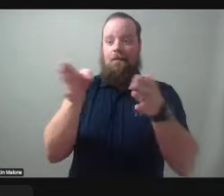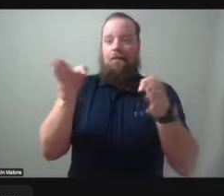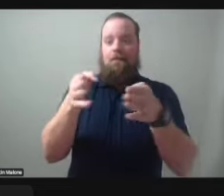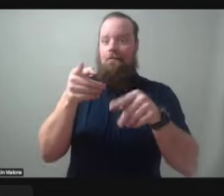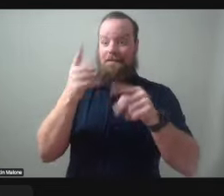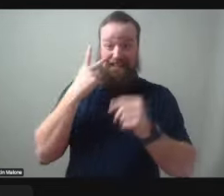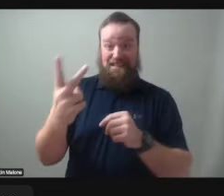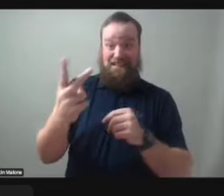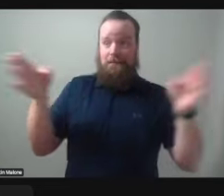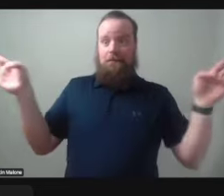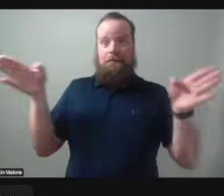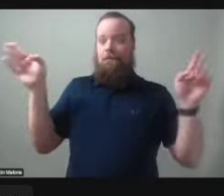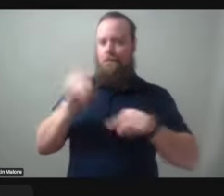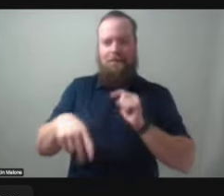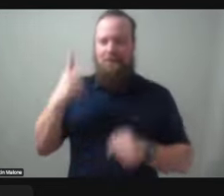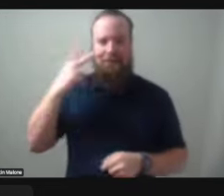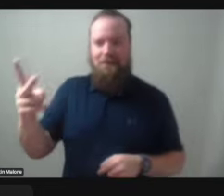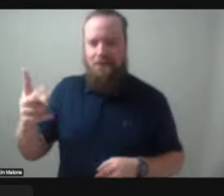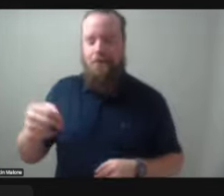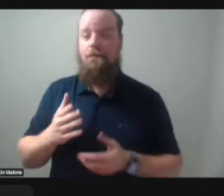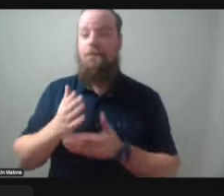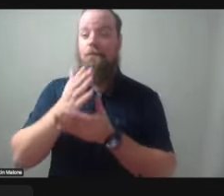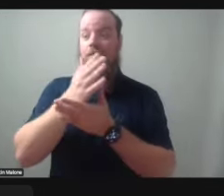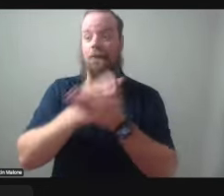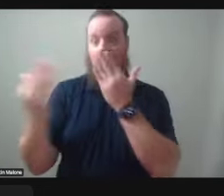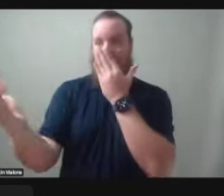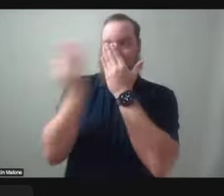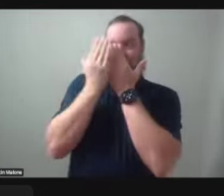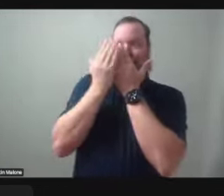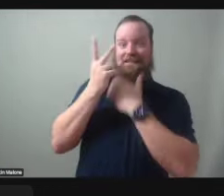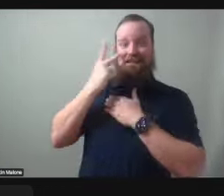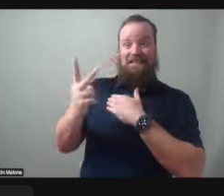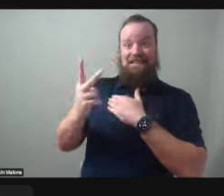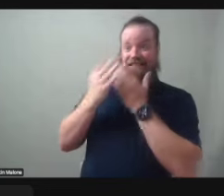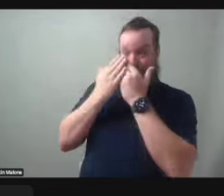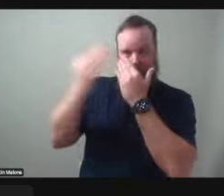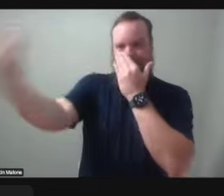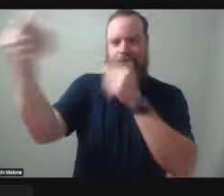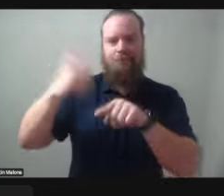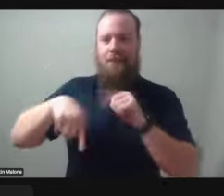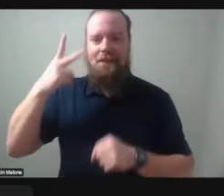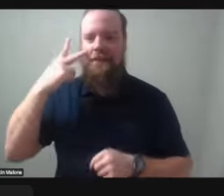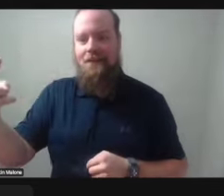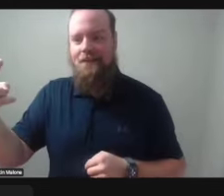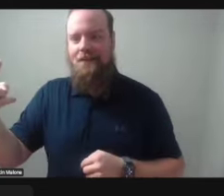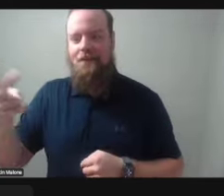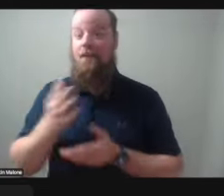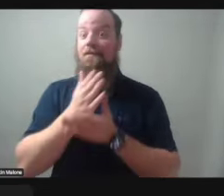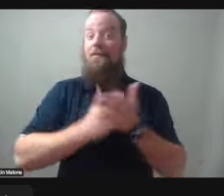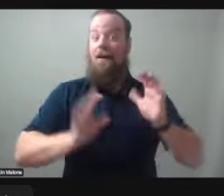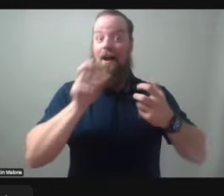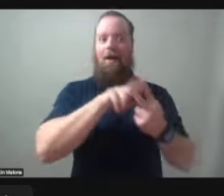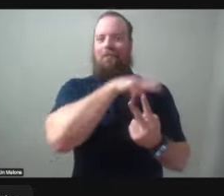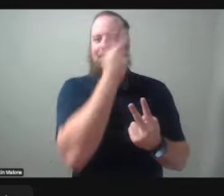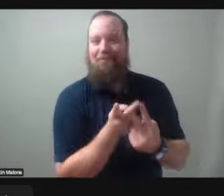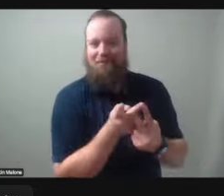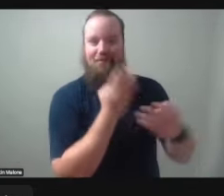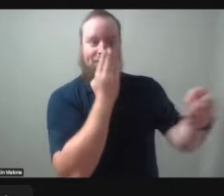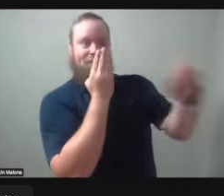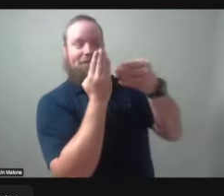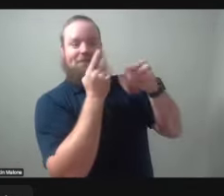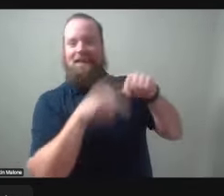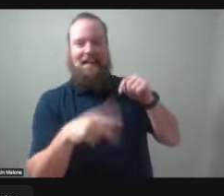There's a range of hearing as well as a range of blindness. Some visual acuities where they can't see